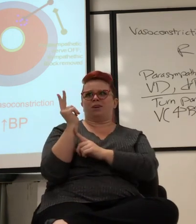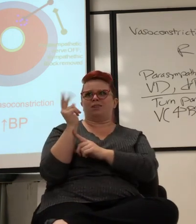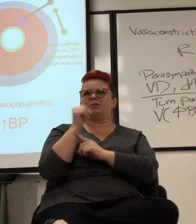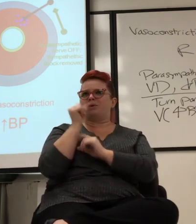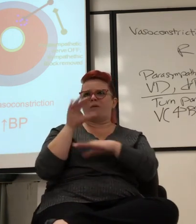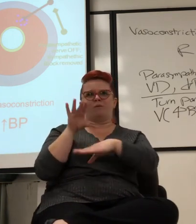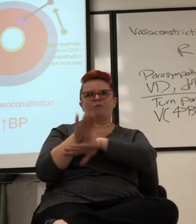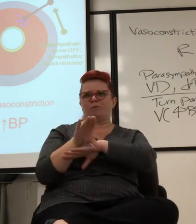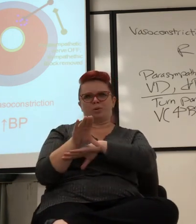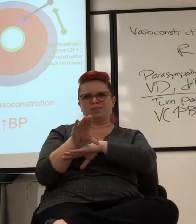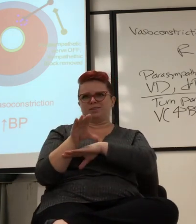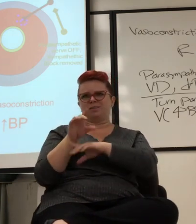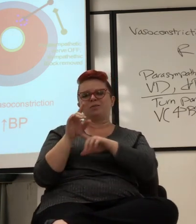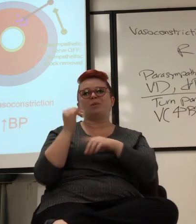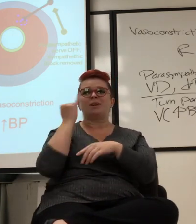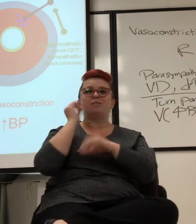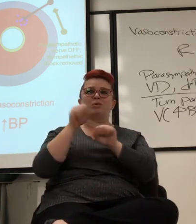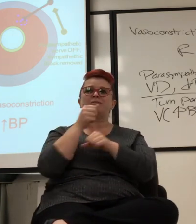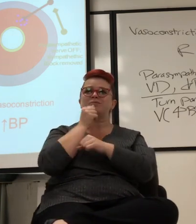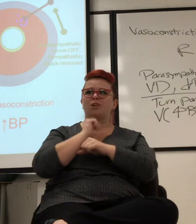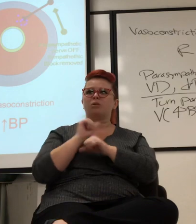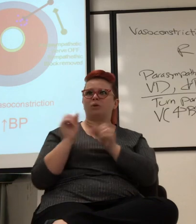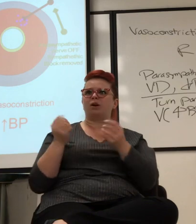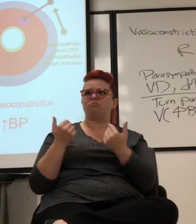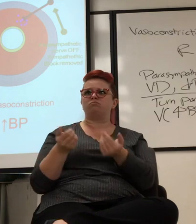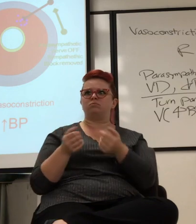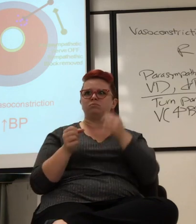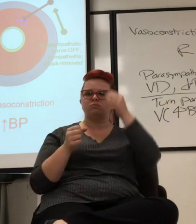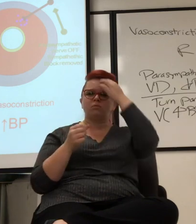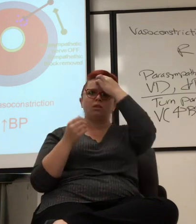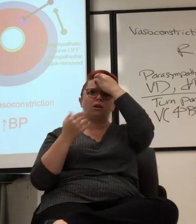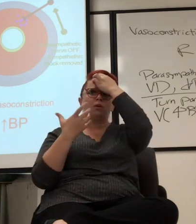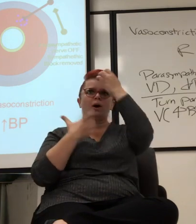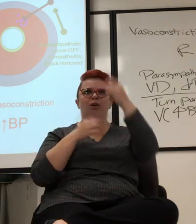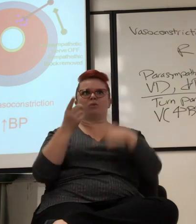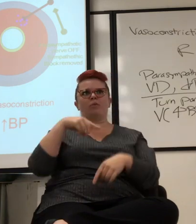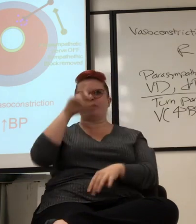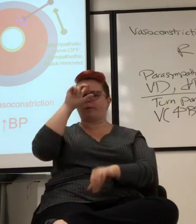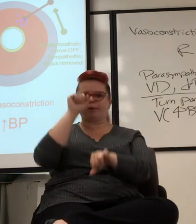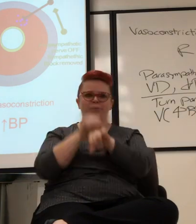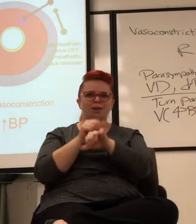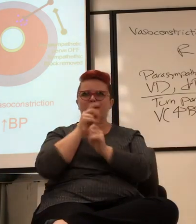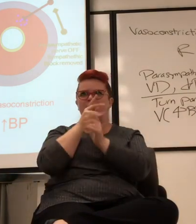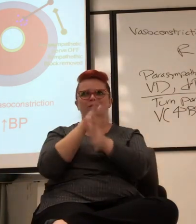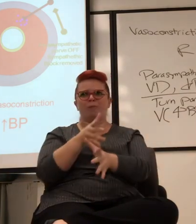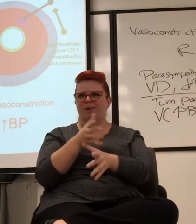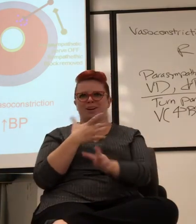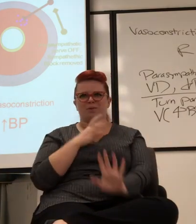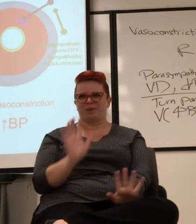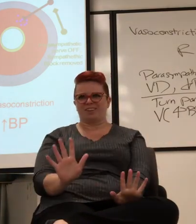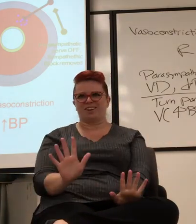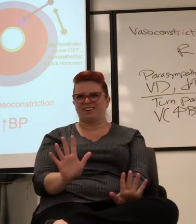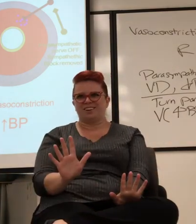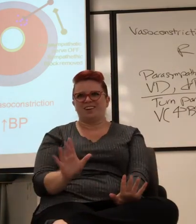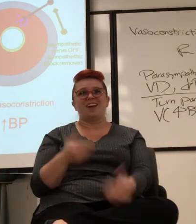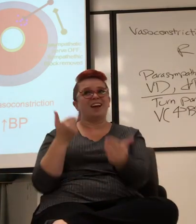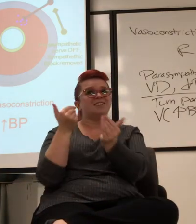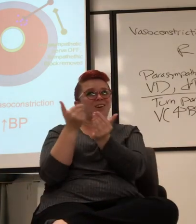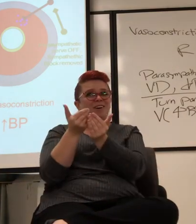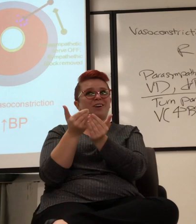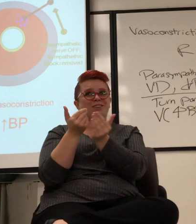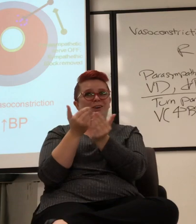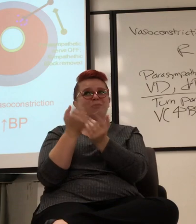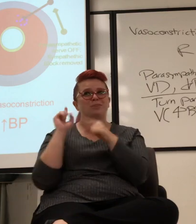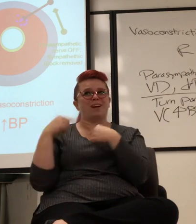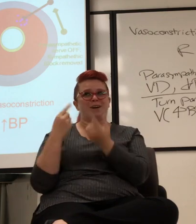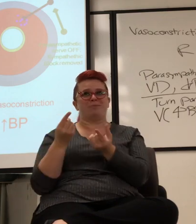do it as long as you can tolerate it. So I don't want anyone passing out or vomiting. That's almost happened. That hasn't happened